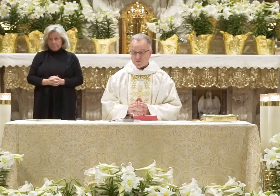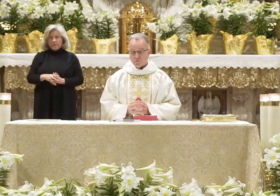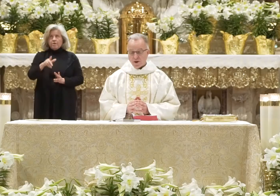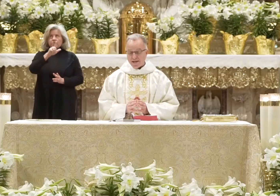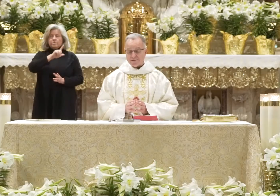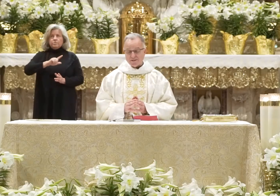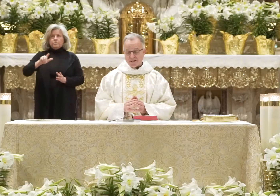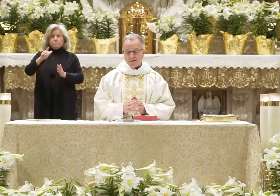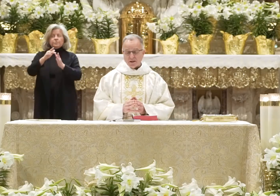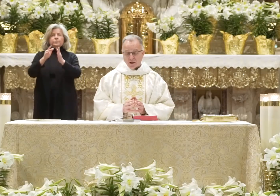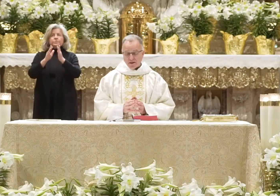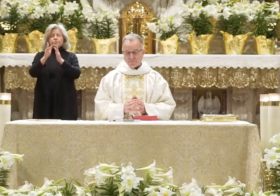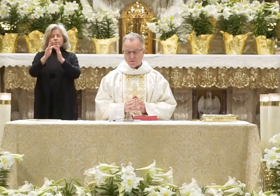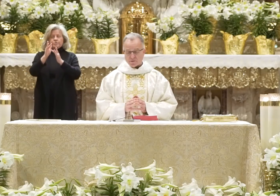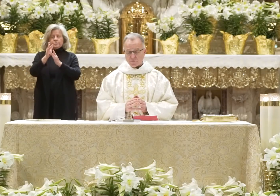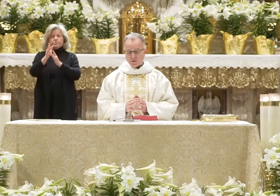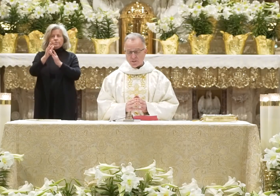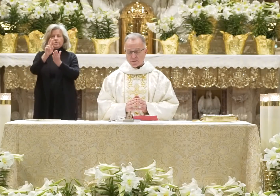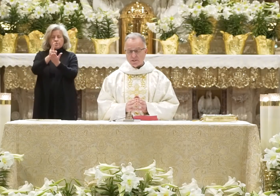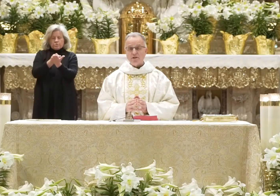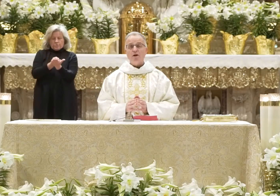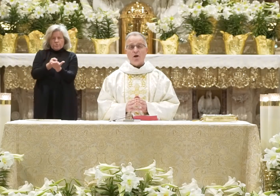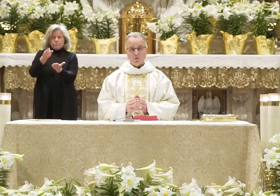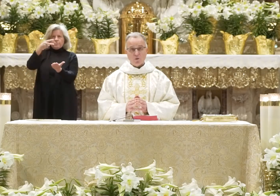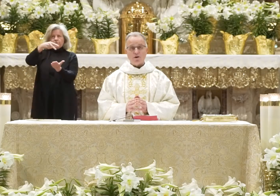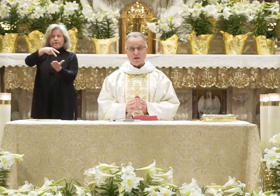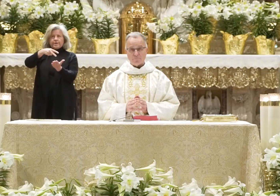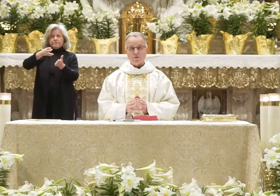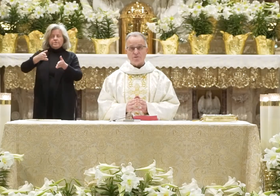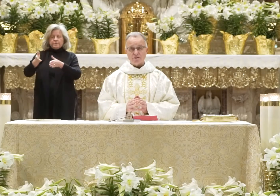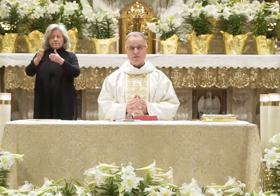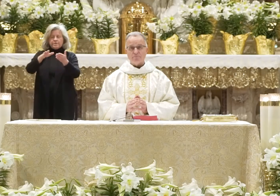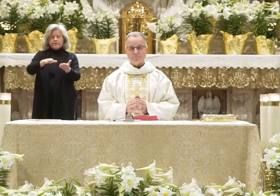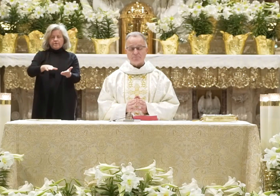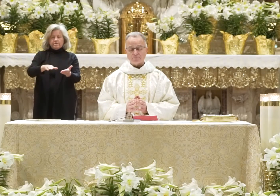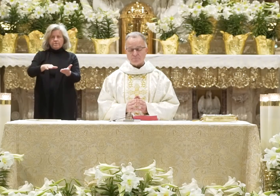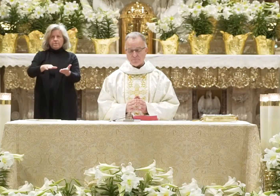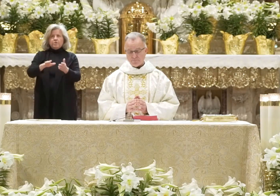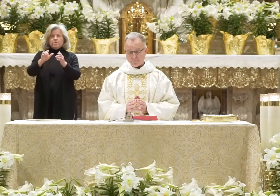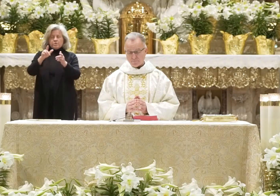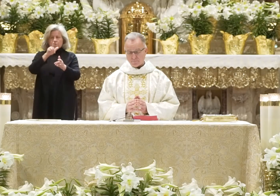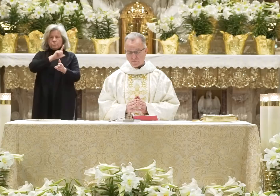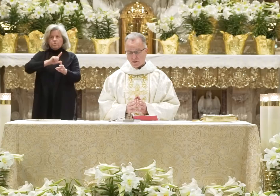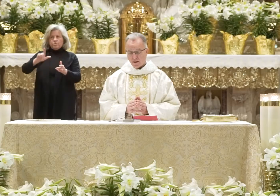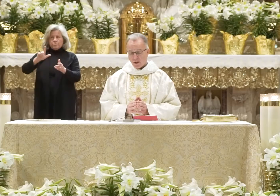Lord Jesus, you raise the dead to life in the Spirit. Lord, have mercy.